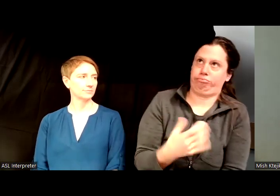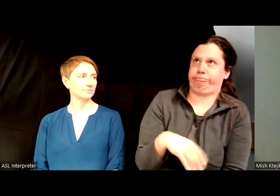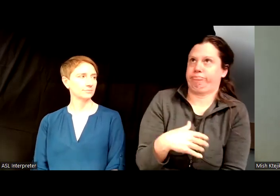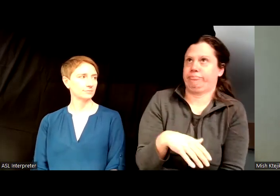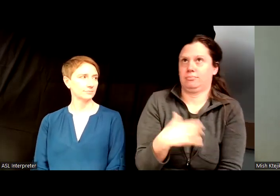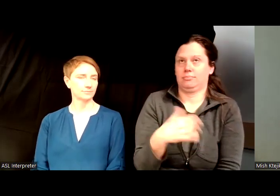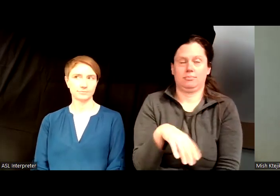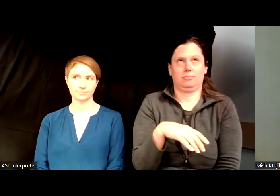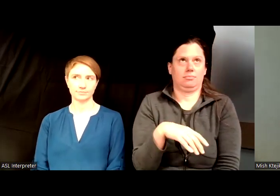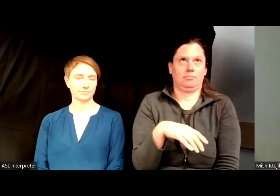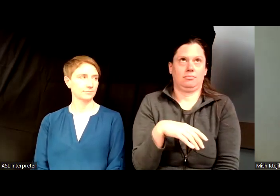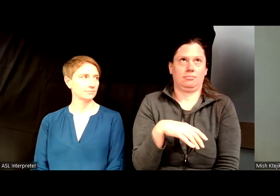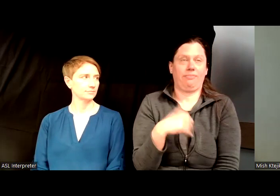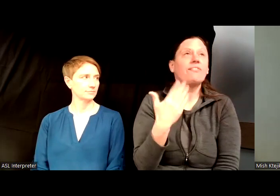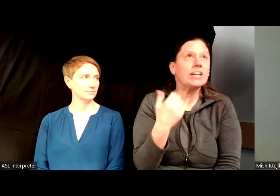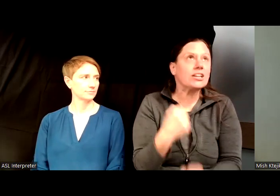look back, I think